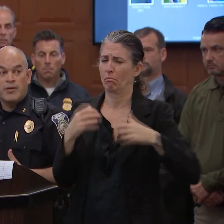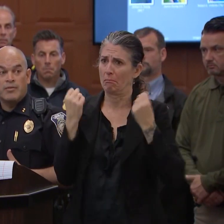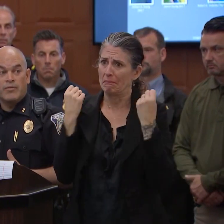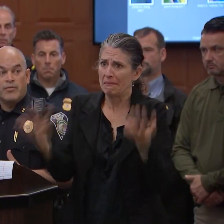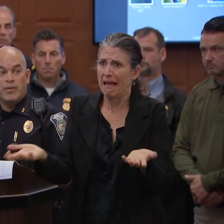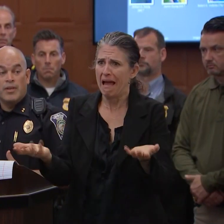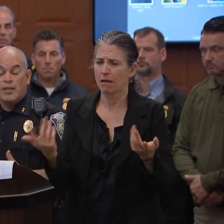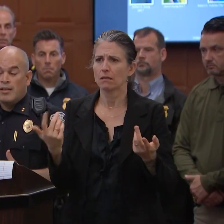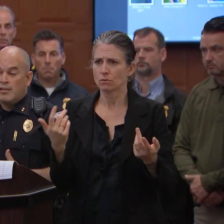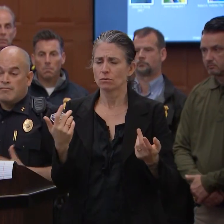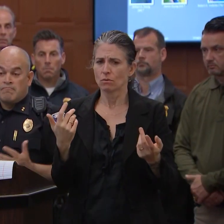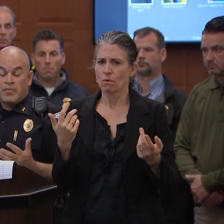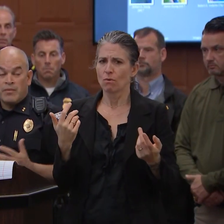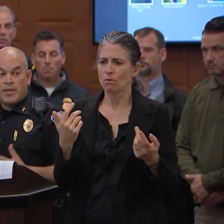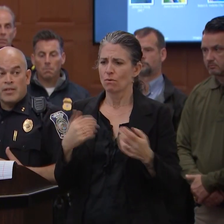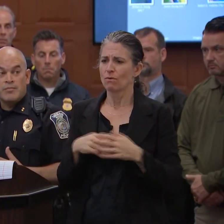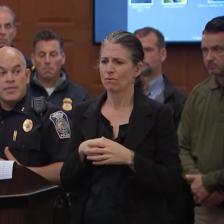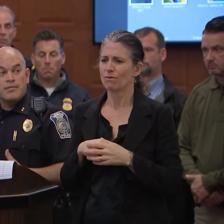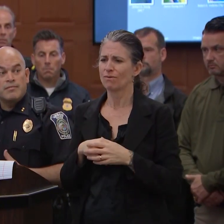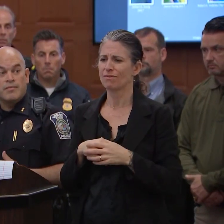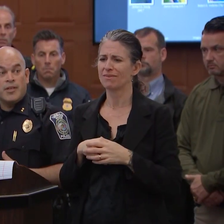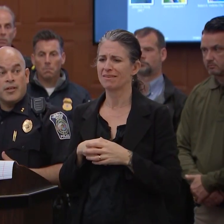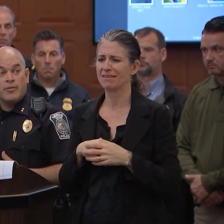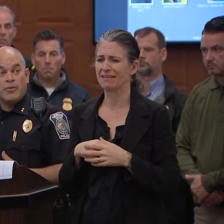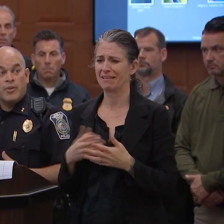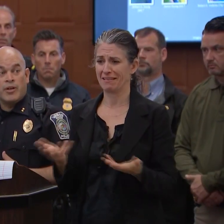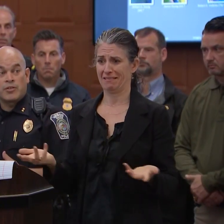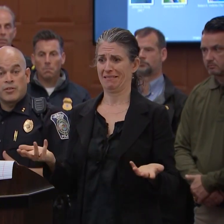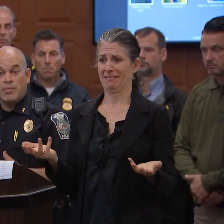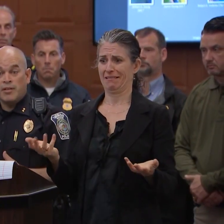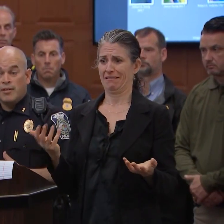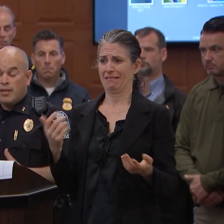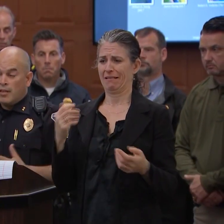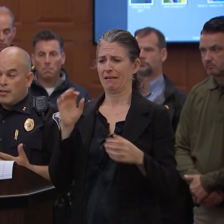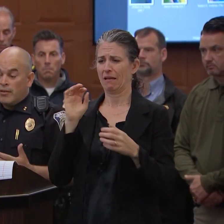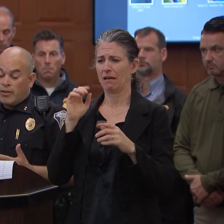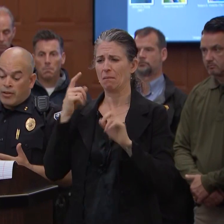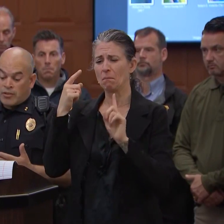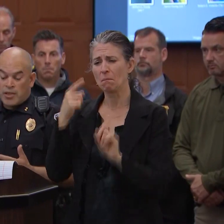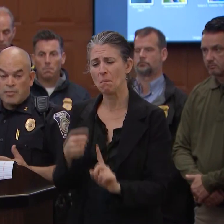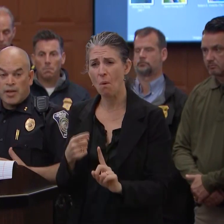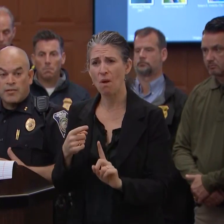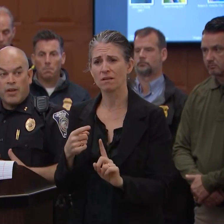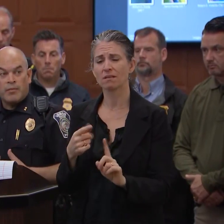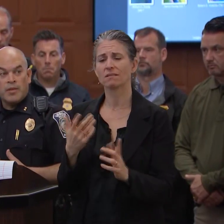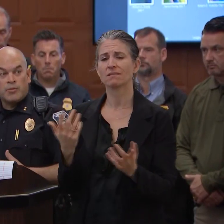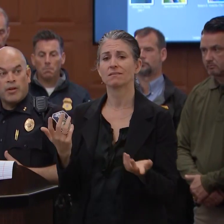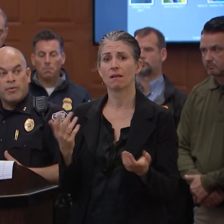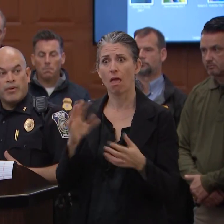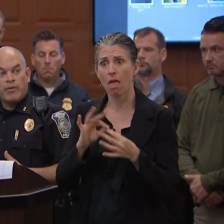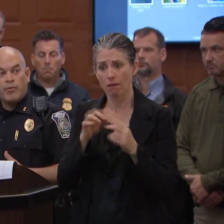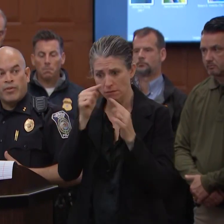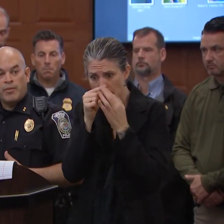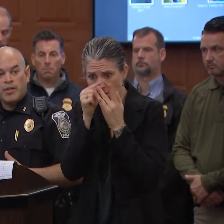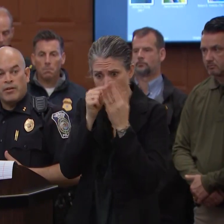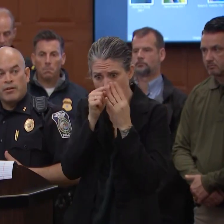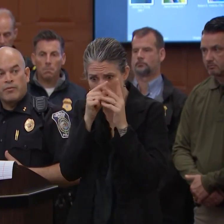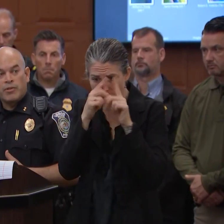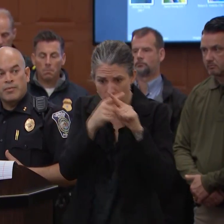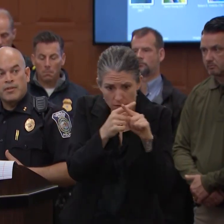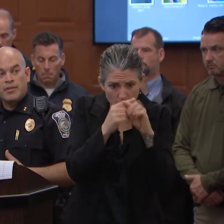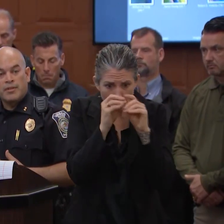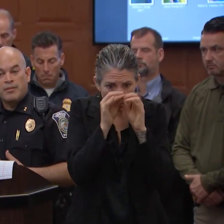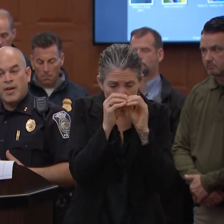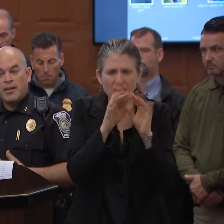thinking about the victims. We also should be, the suspect's family as well. We're very forthcoming